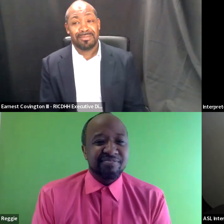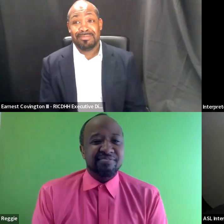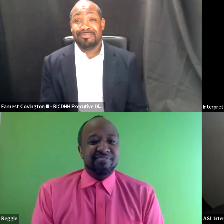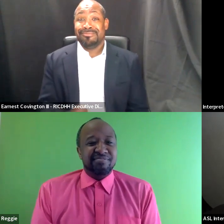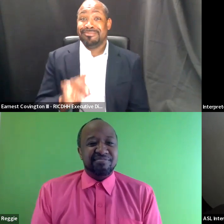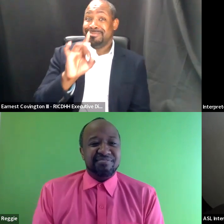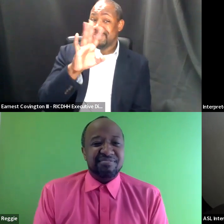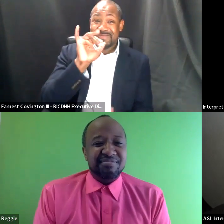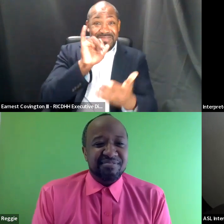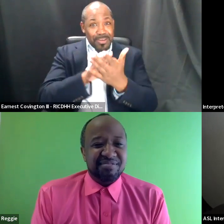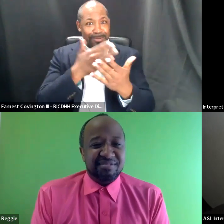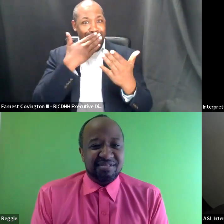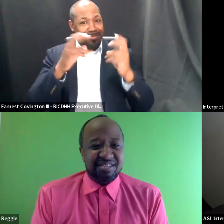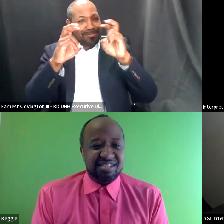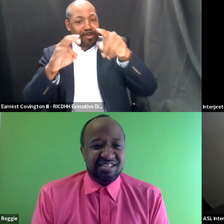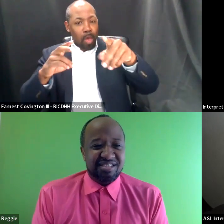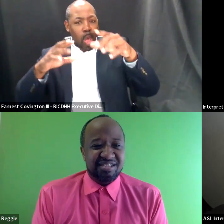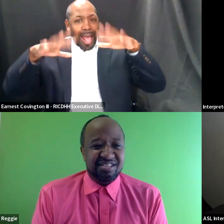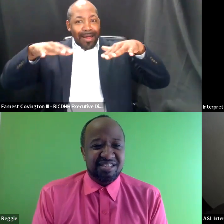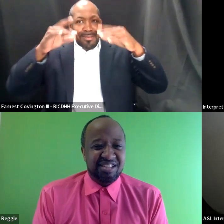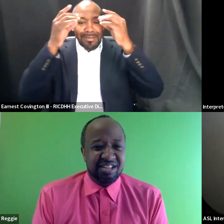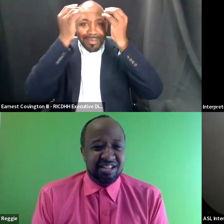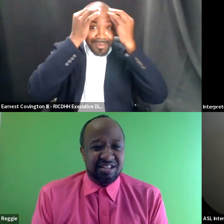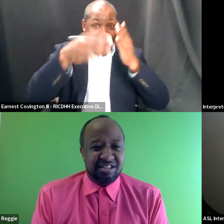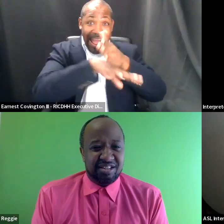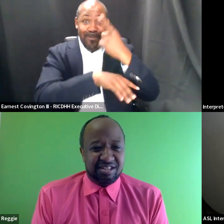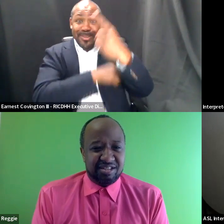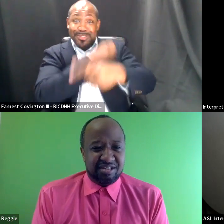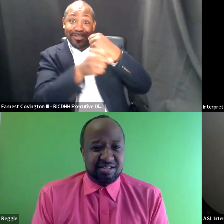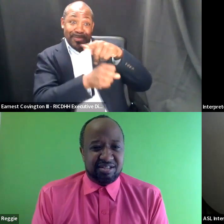there. It's really too soon for me to tell. I just see a lot of opportunity.